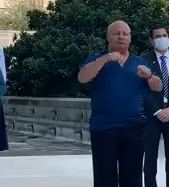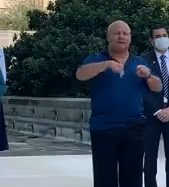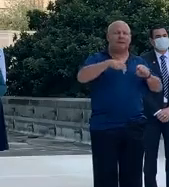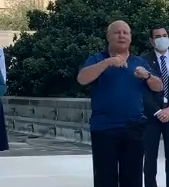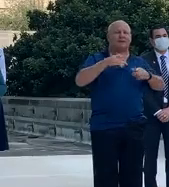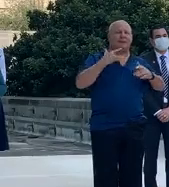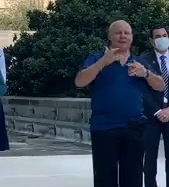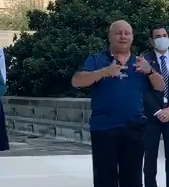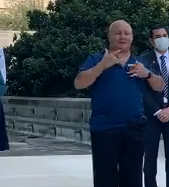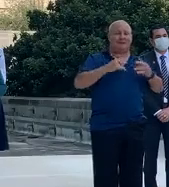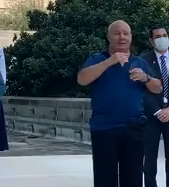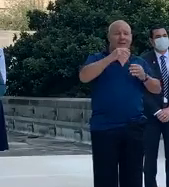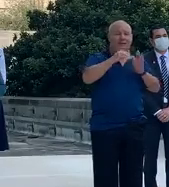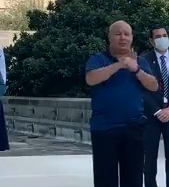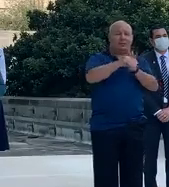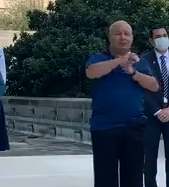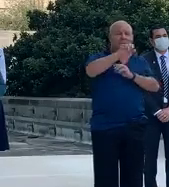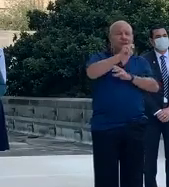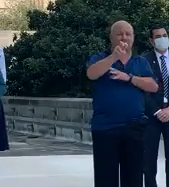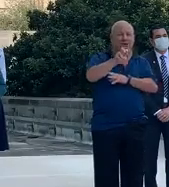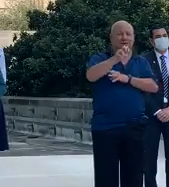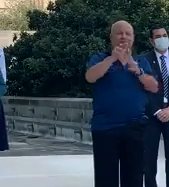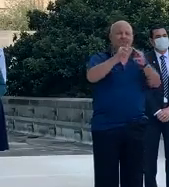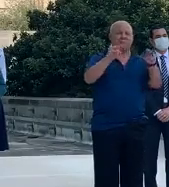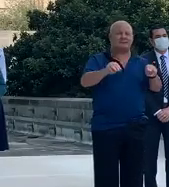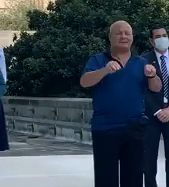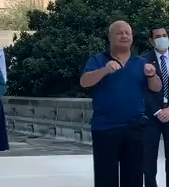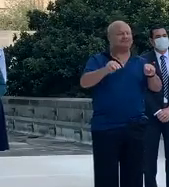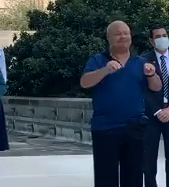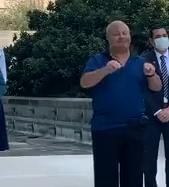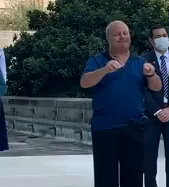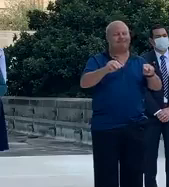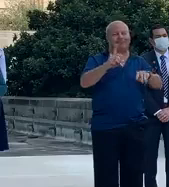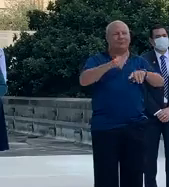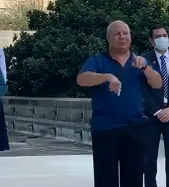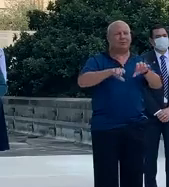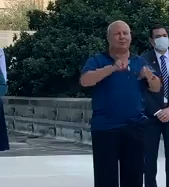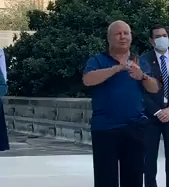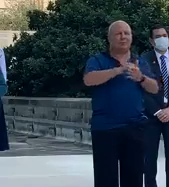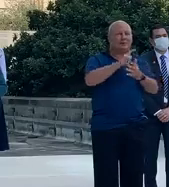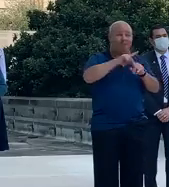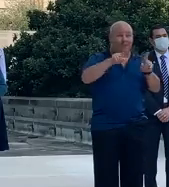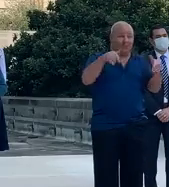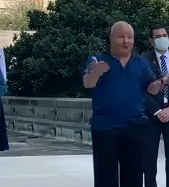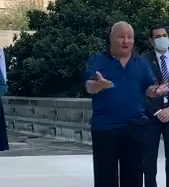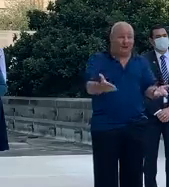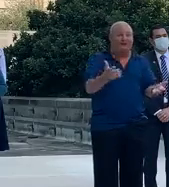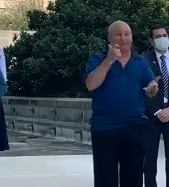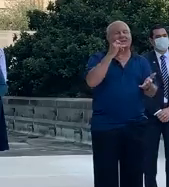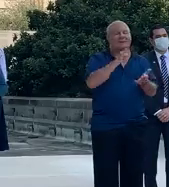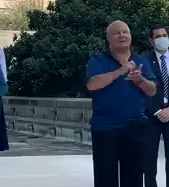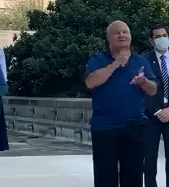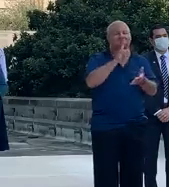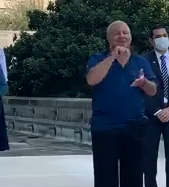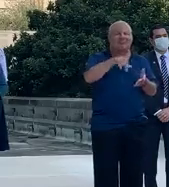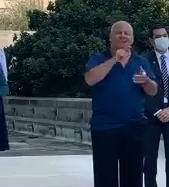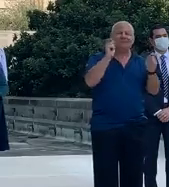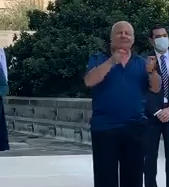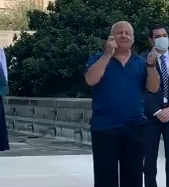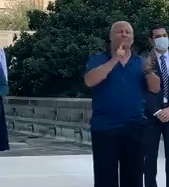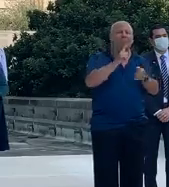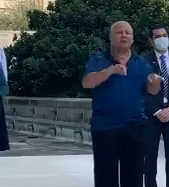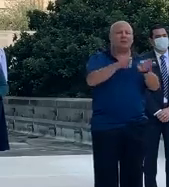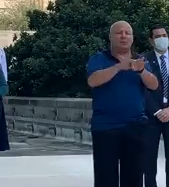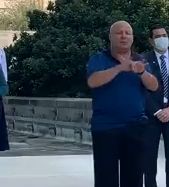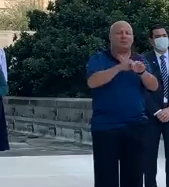Orleans and Jazz Museum. But of course, we could not do that, but we're right here because it's just that important. Last